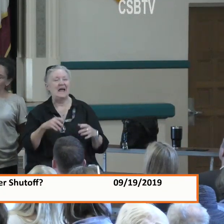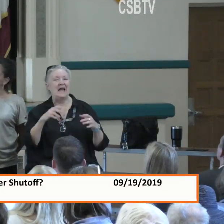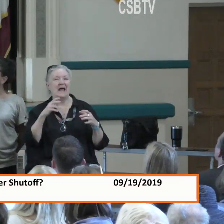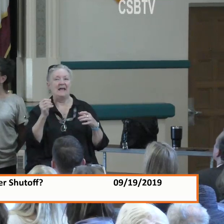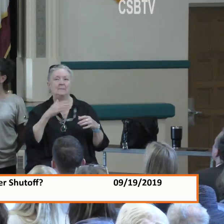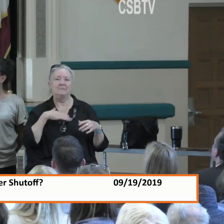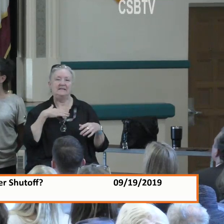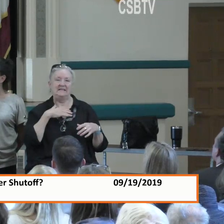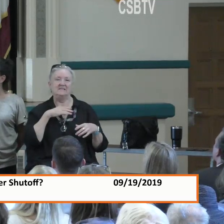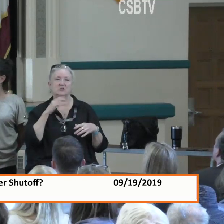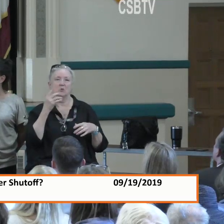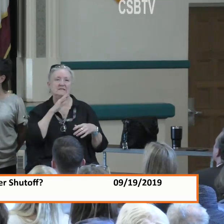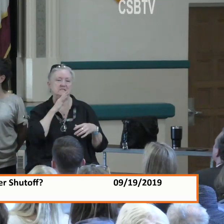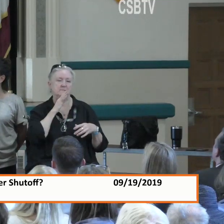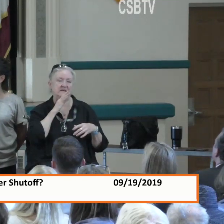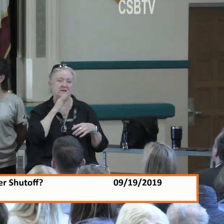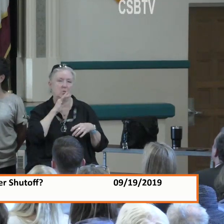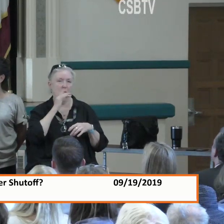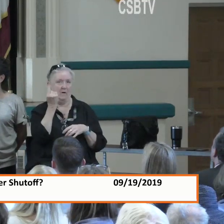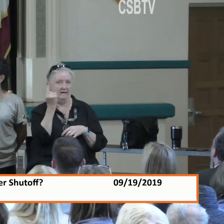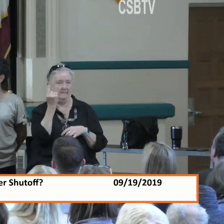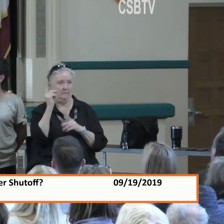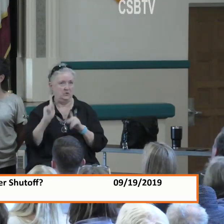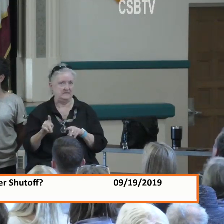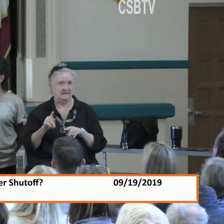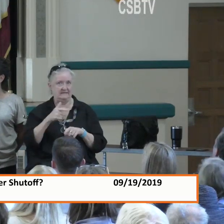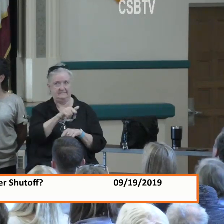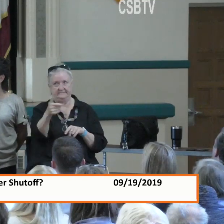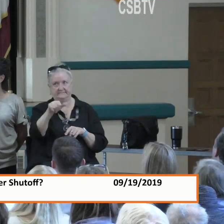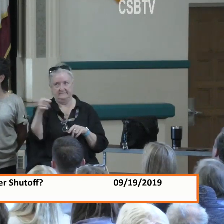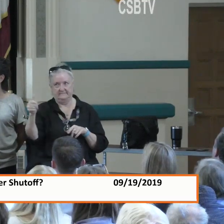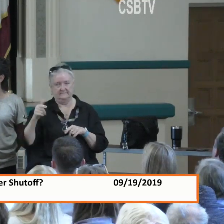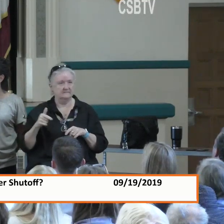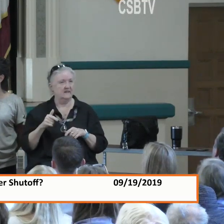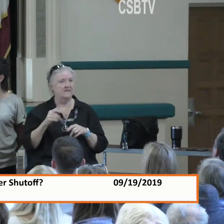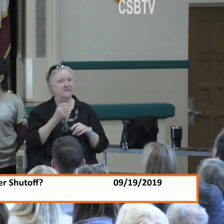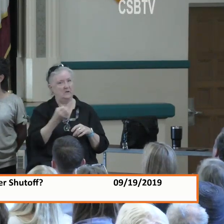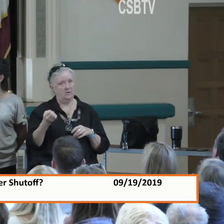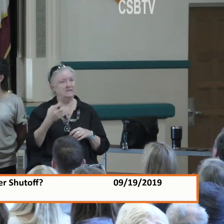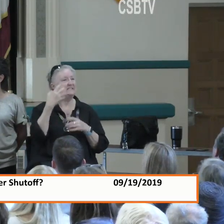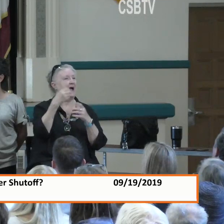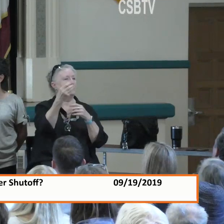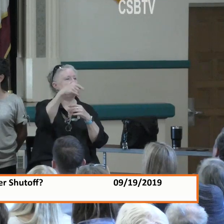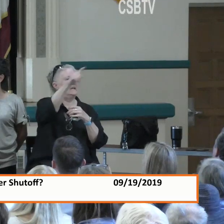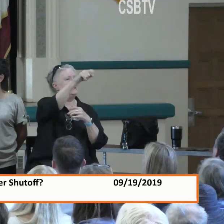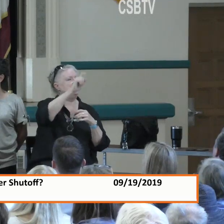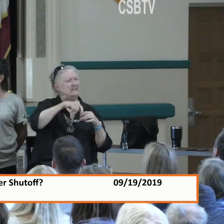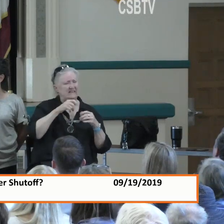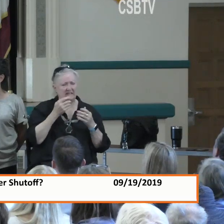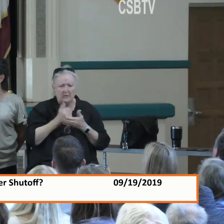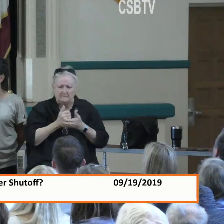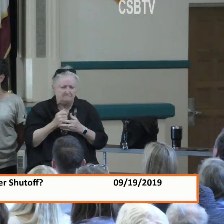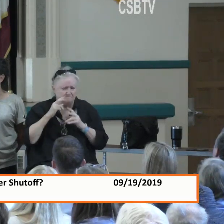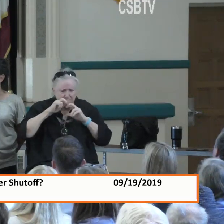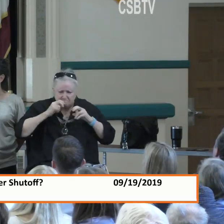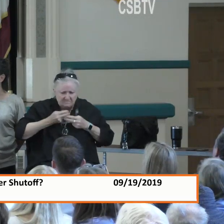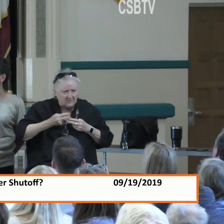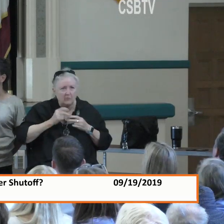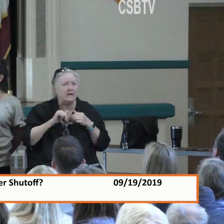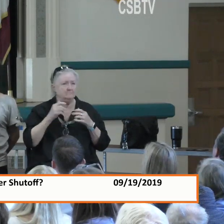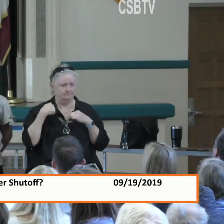And please only speak one at a time. The equipment is outside, so if you need help figuring it out, we'll be